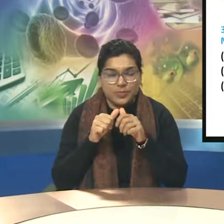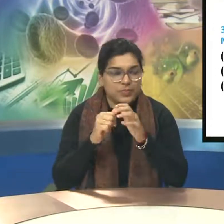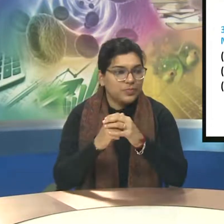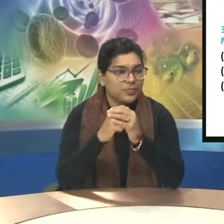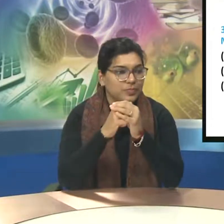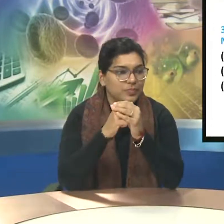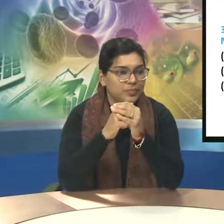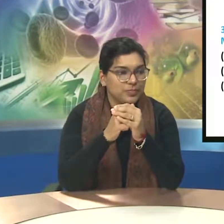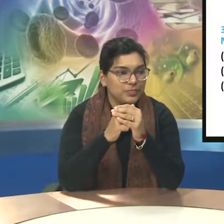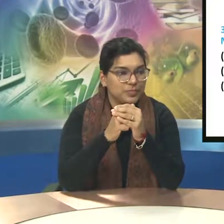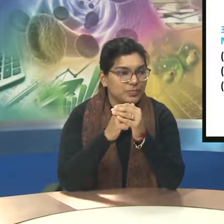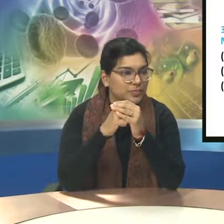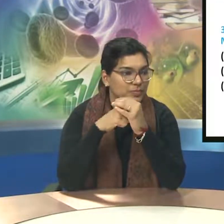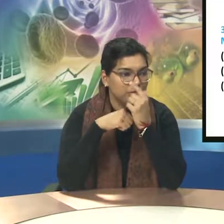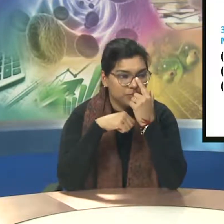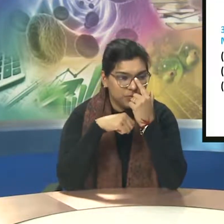or Part C,